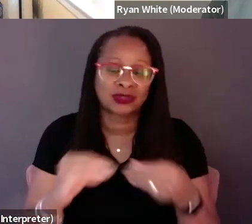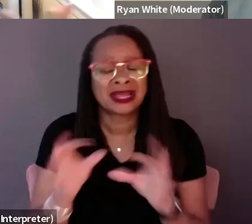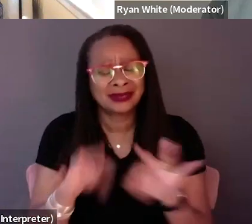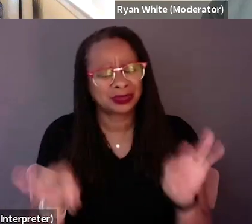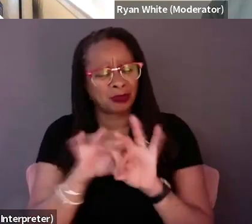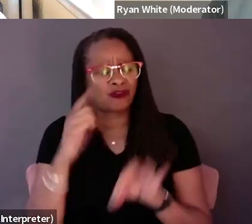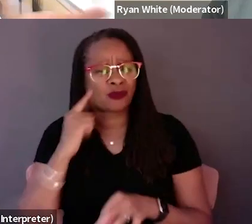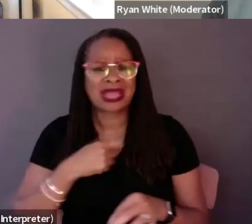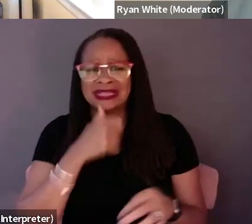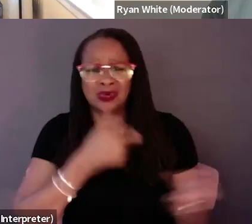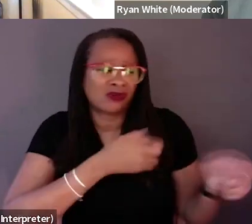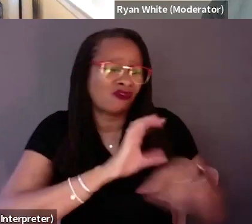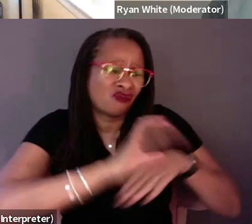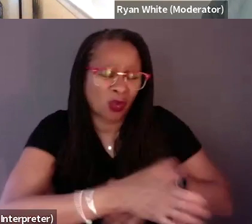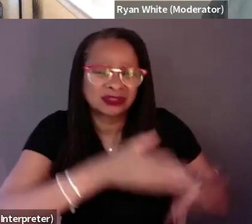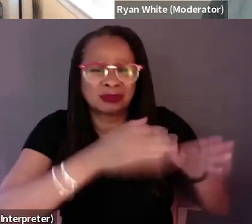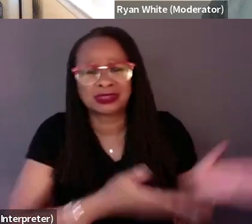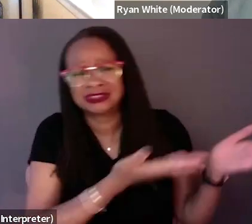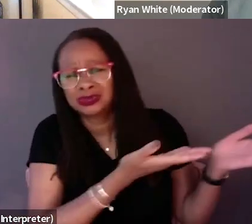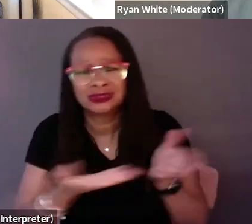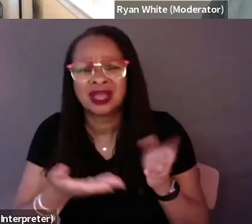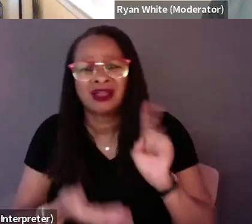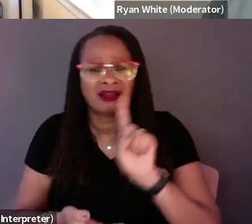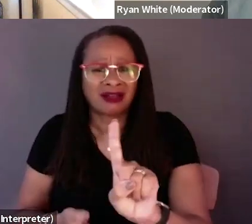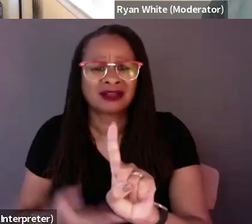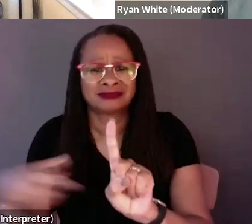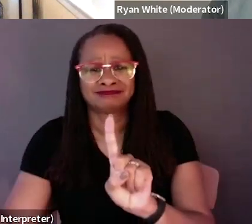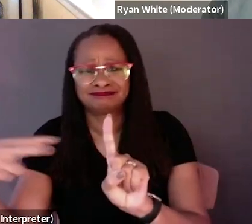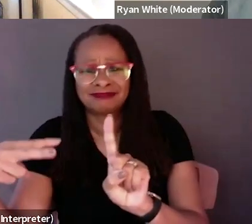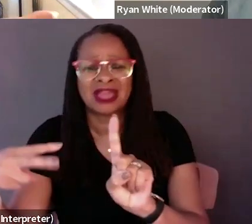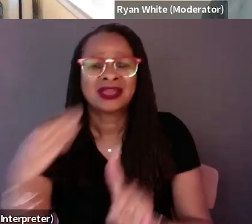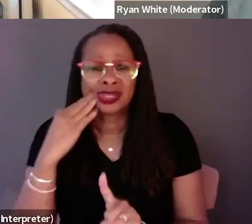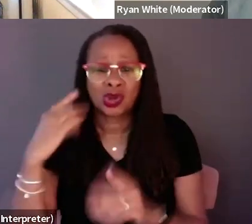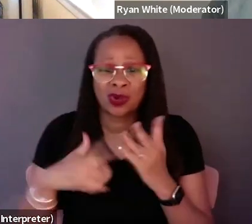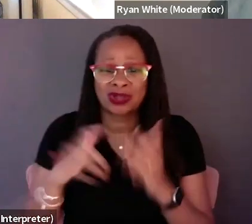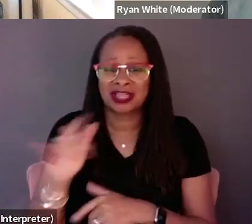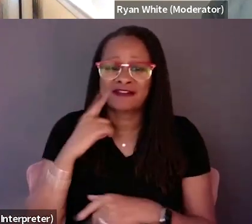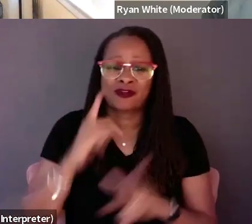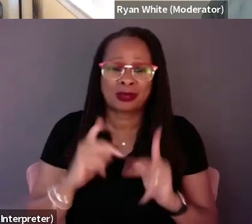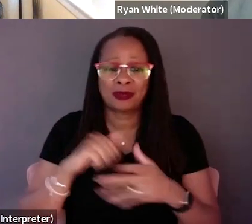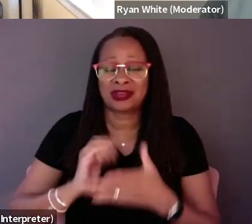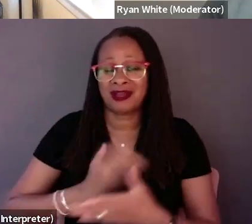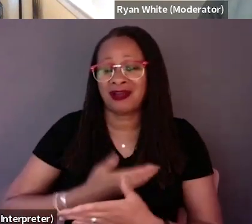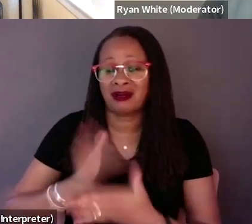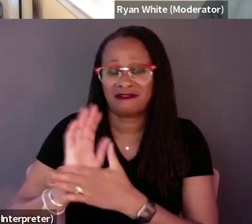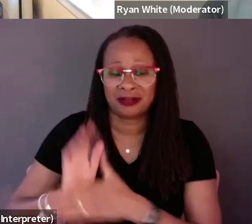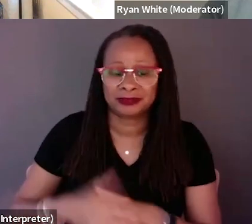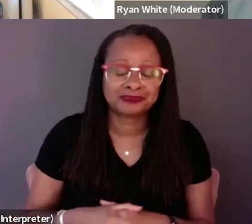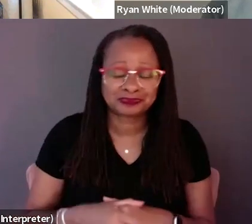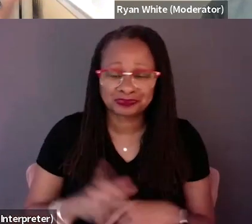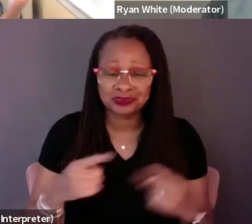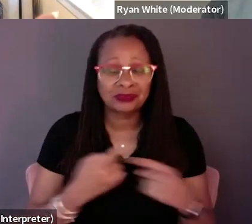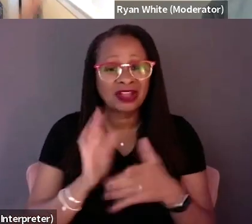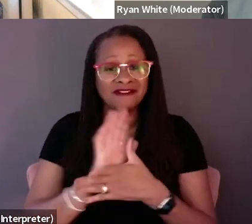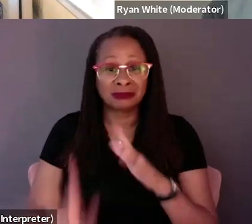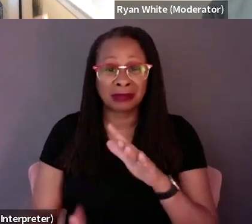me. I didn't want to be like dragging someone into, I mean, you know what it's like for people in our films